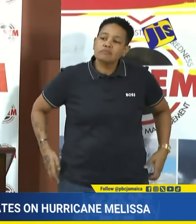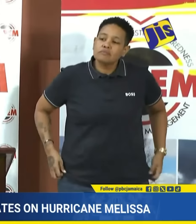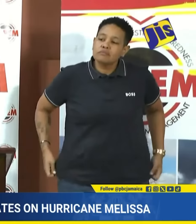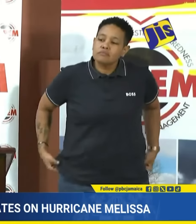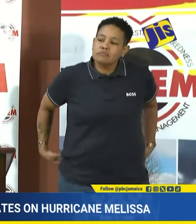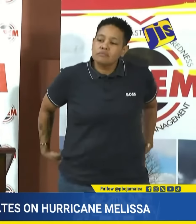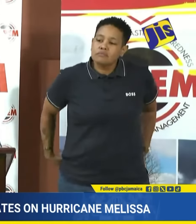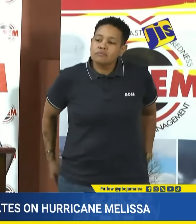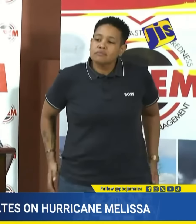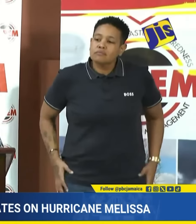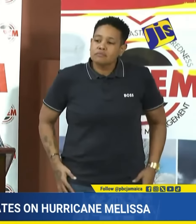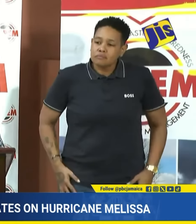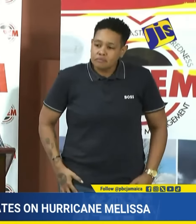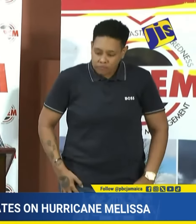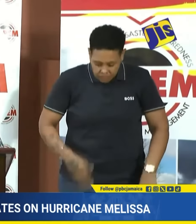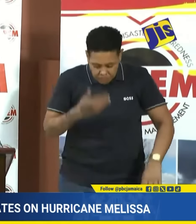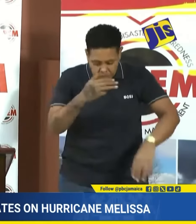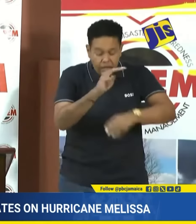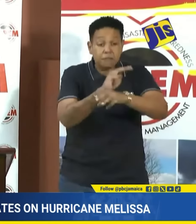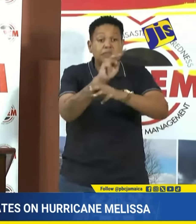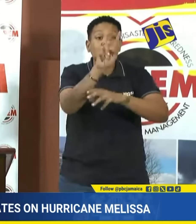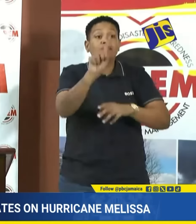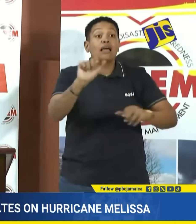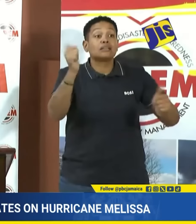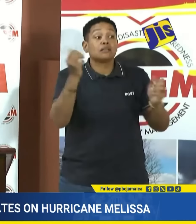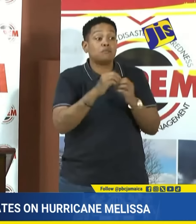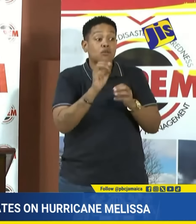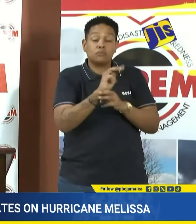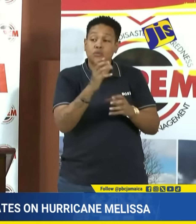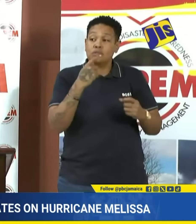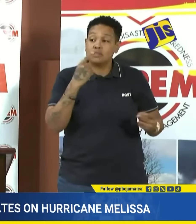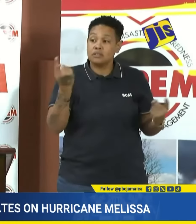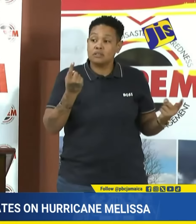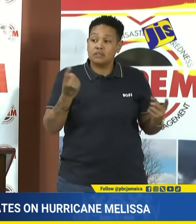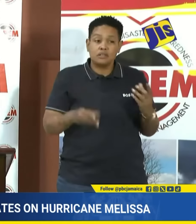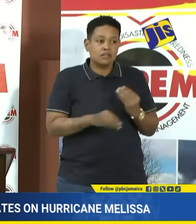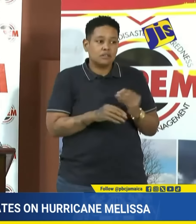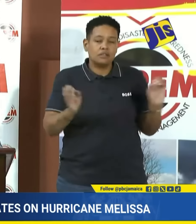All right, thank you again, Minister Vaz. Any other minister wants to say